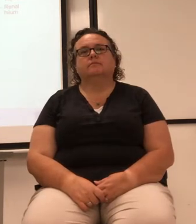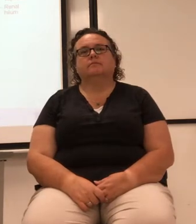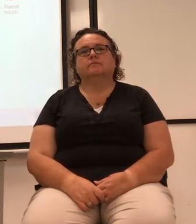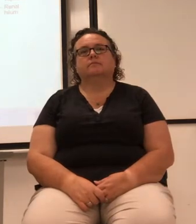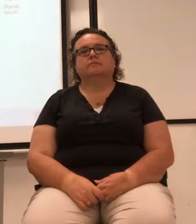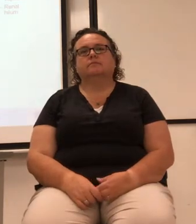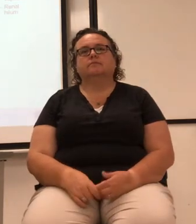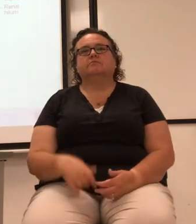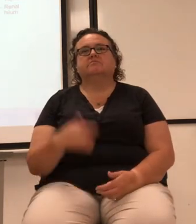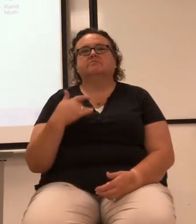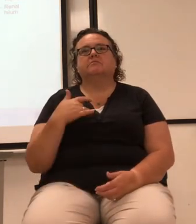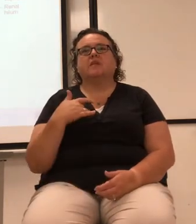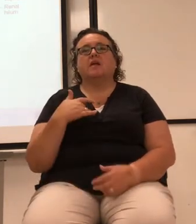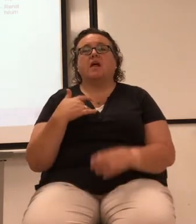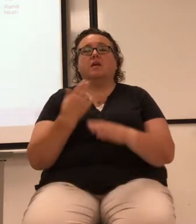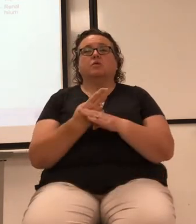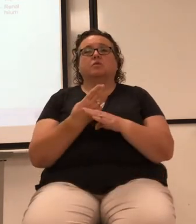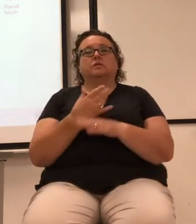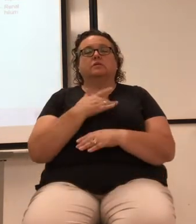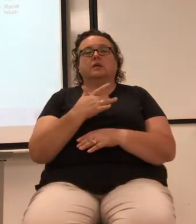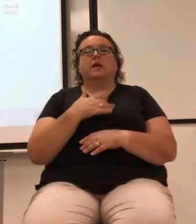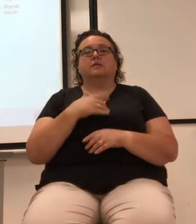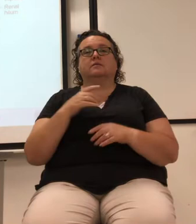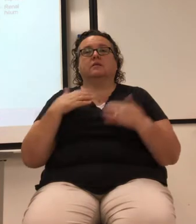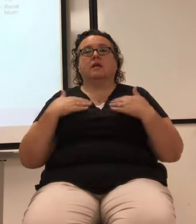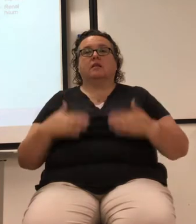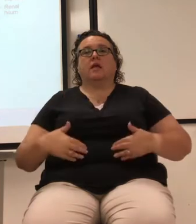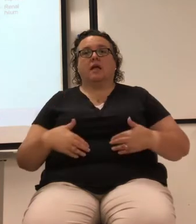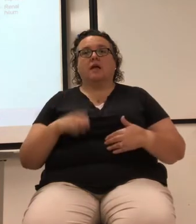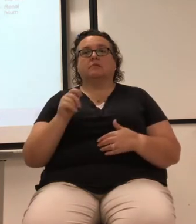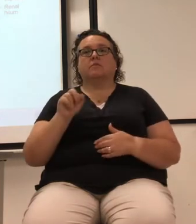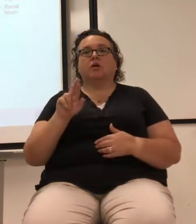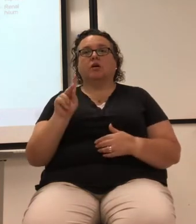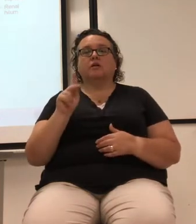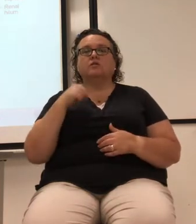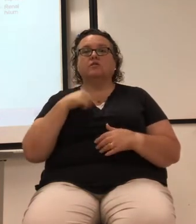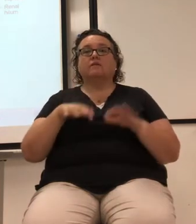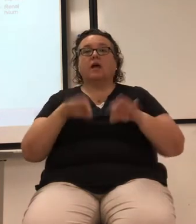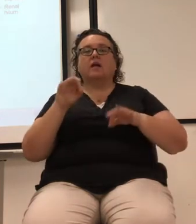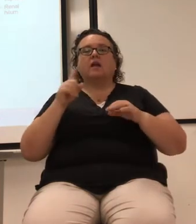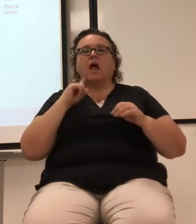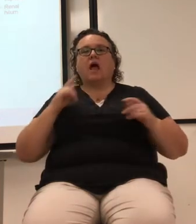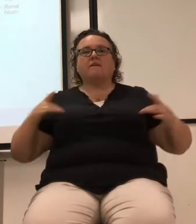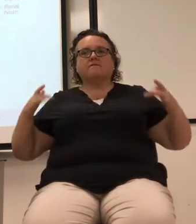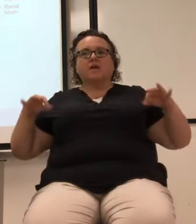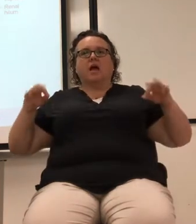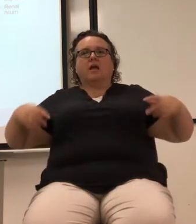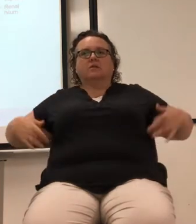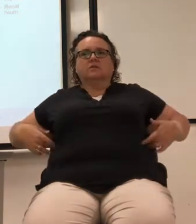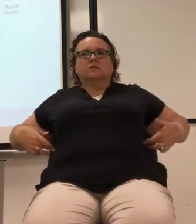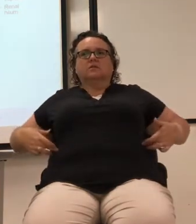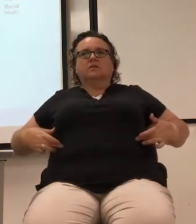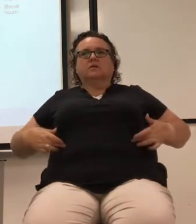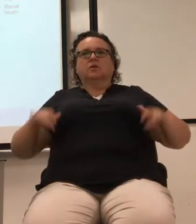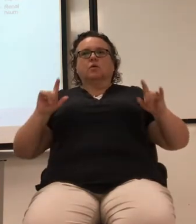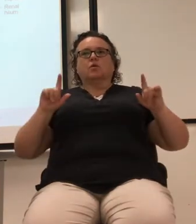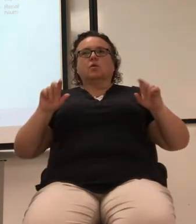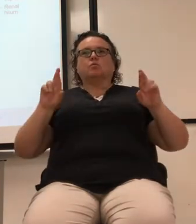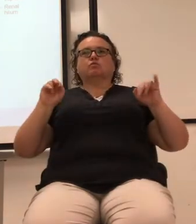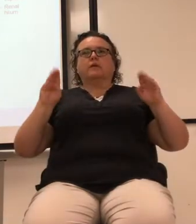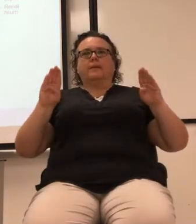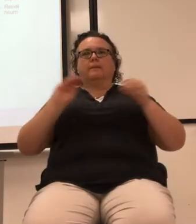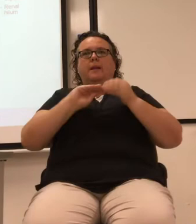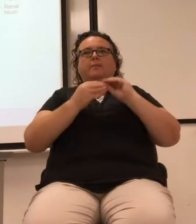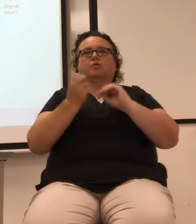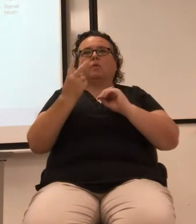I use as a landmark to locate it when I try to find out a cadaver's rib 12. I just kind of palpate rib 12 where it's one of the floating ribs. Okay, there's rib 12,